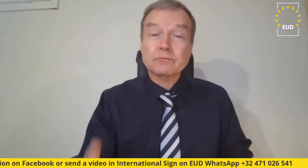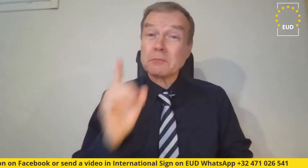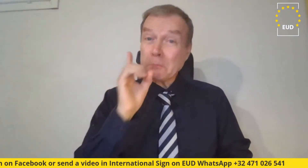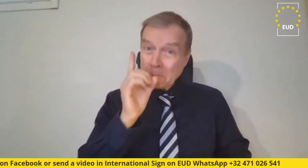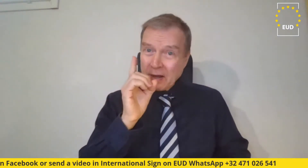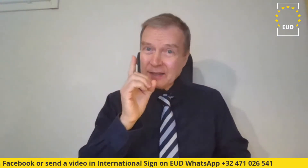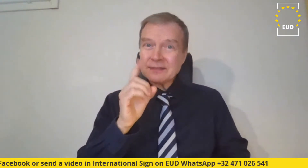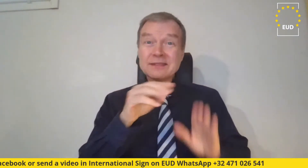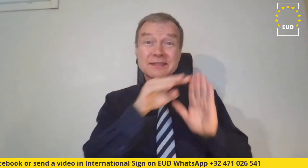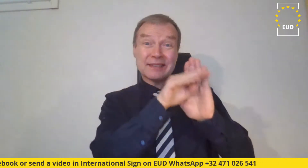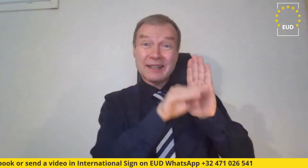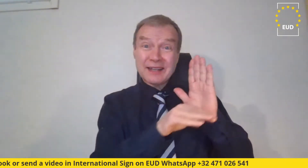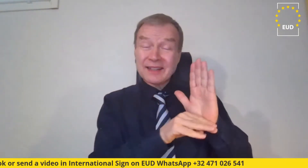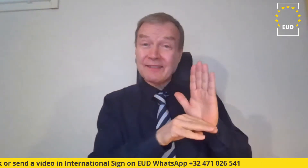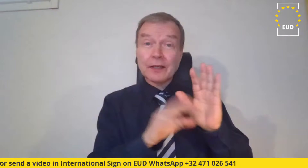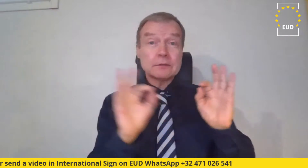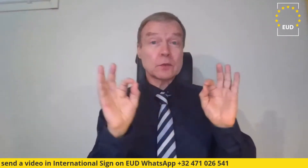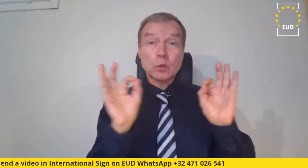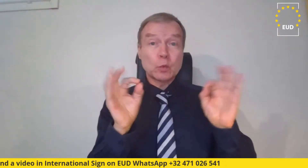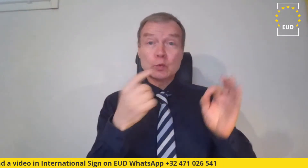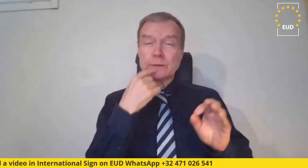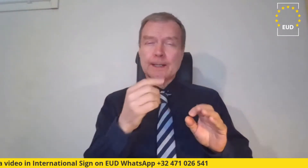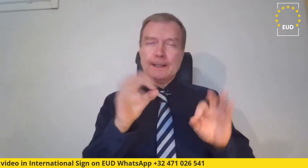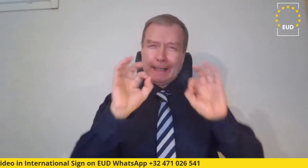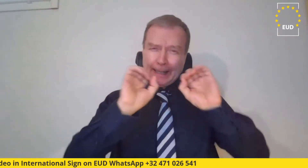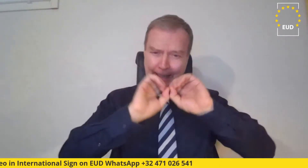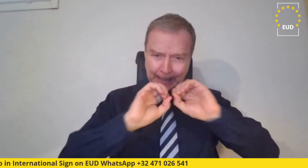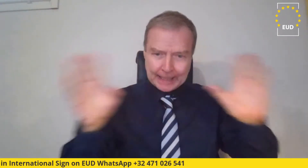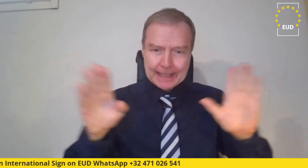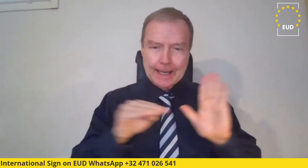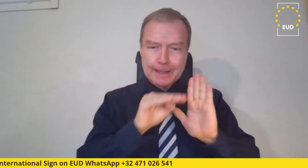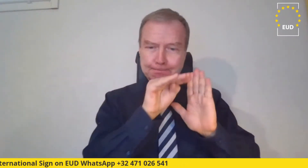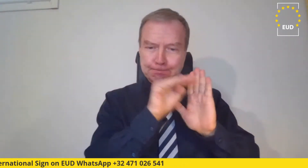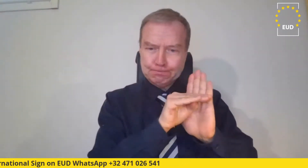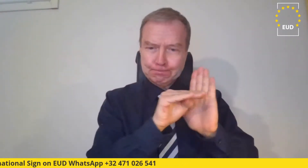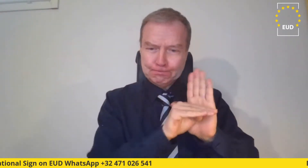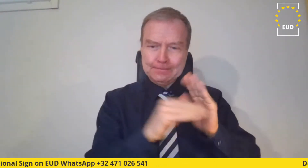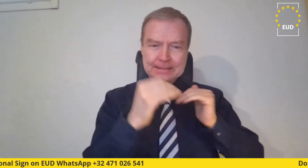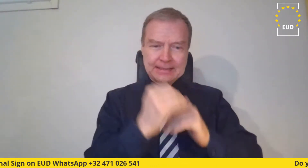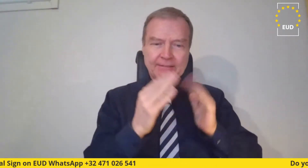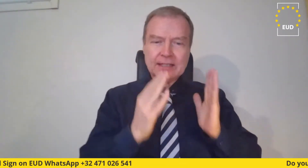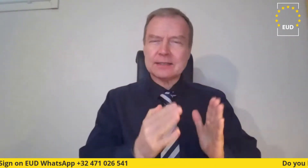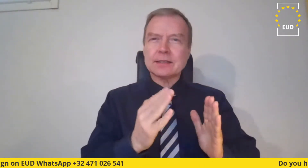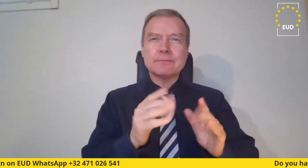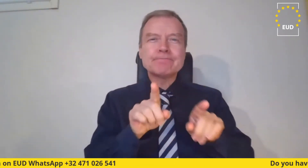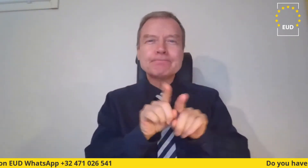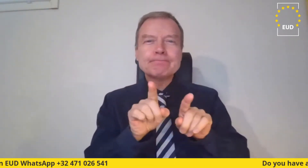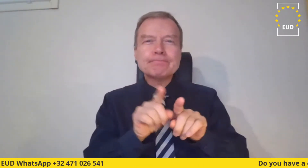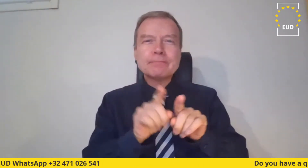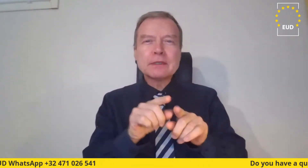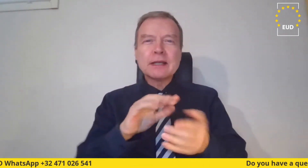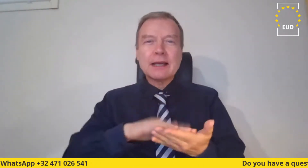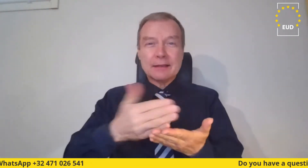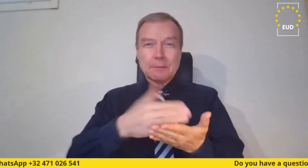Also, sign language interpretation needs to be increasingly provided. But the AVMS itself does not